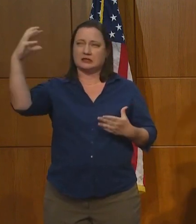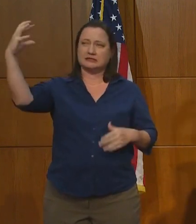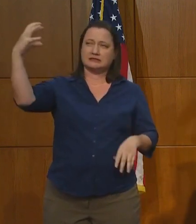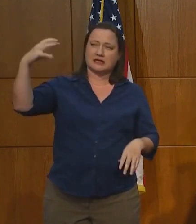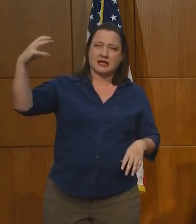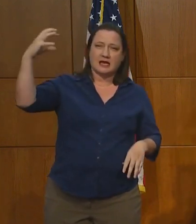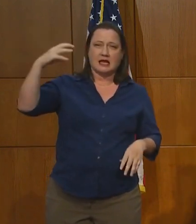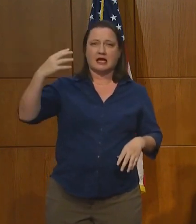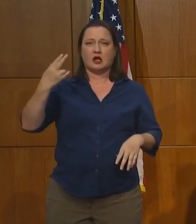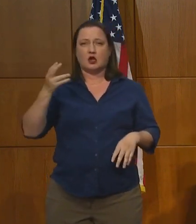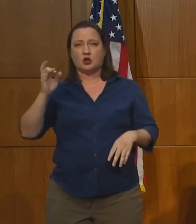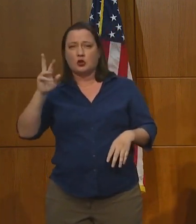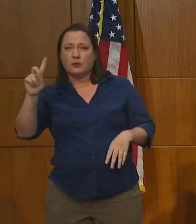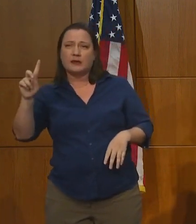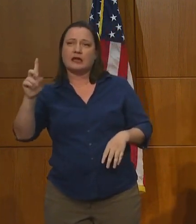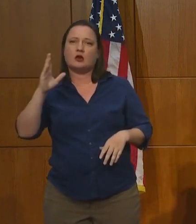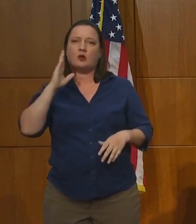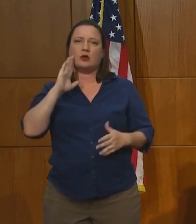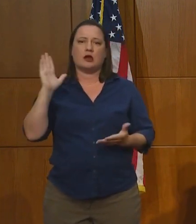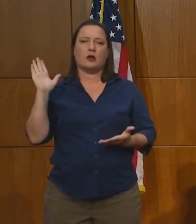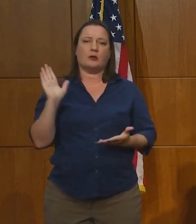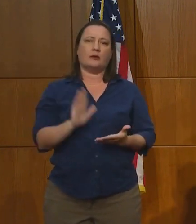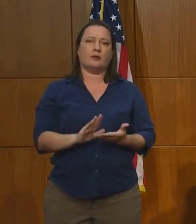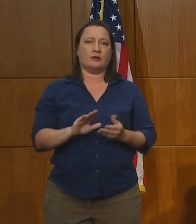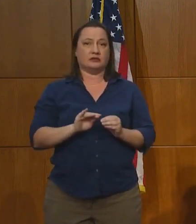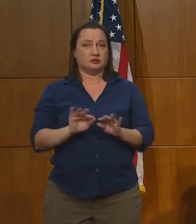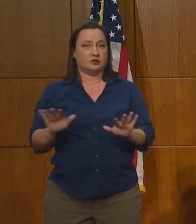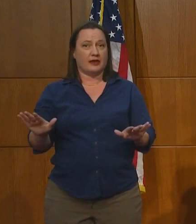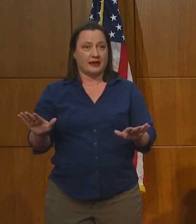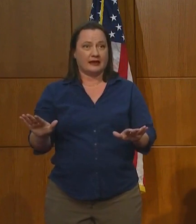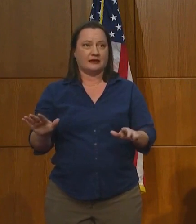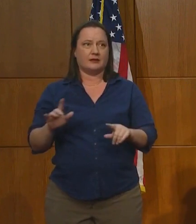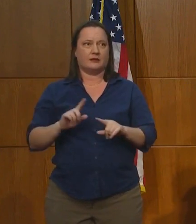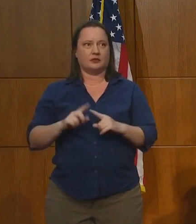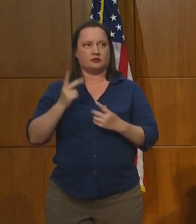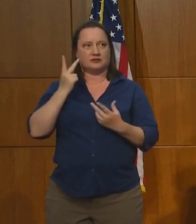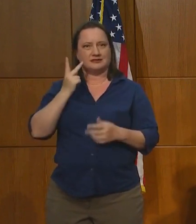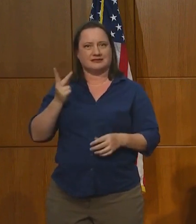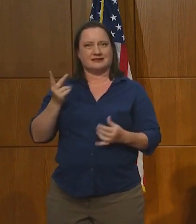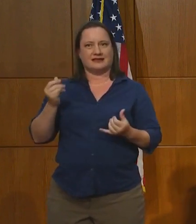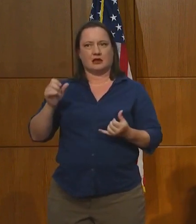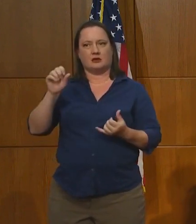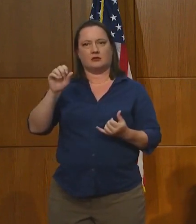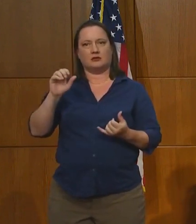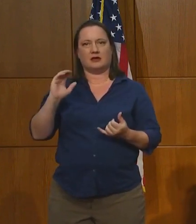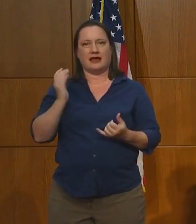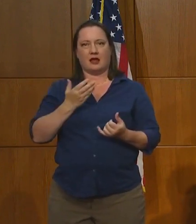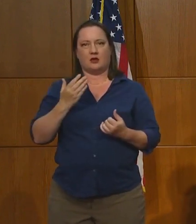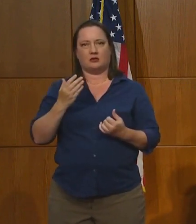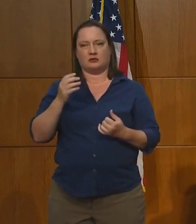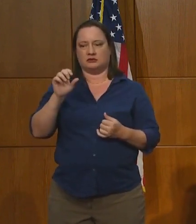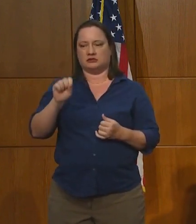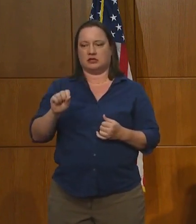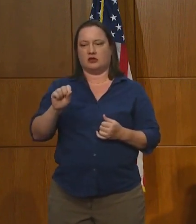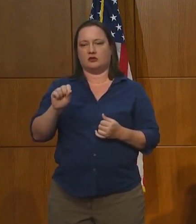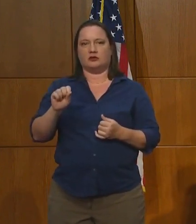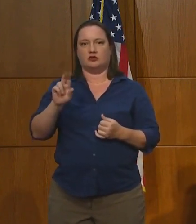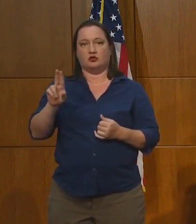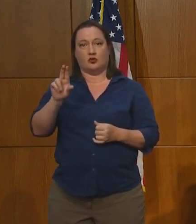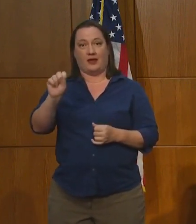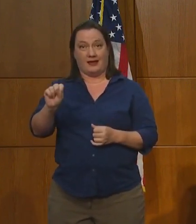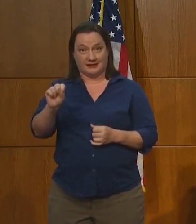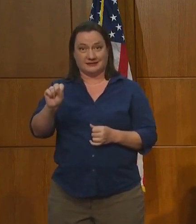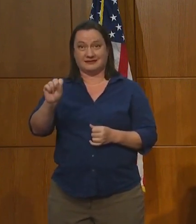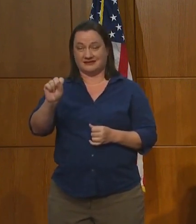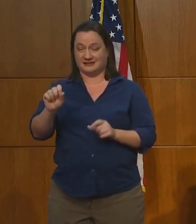humidity, that would help, dampen down the virus. But I mean, look at what's going on in the southern part of our country right now. So obviously, it's